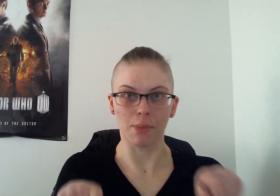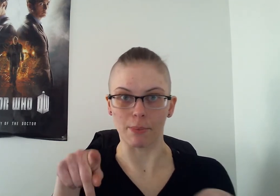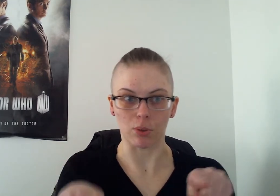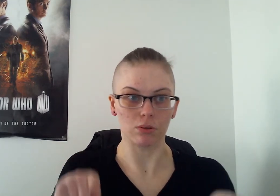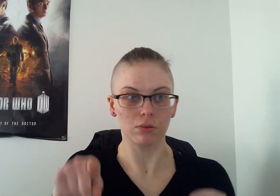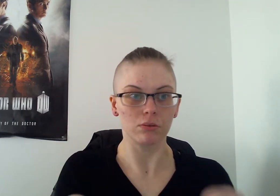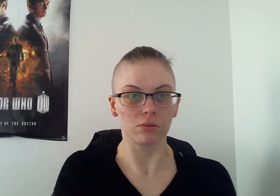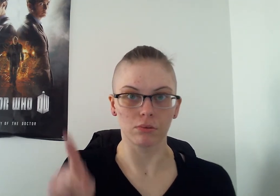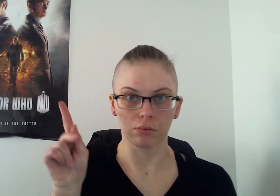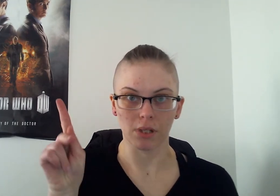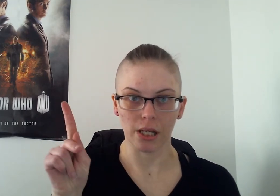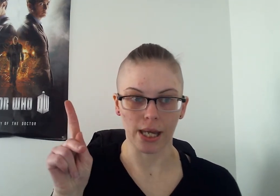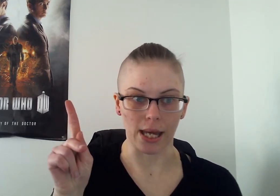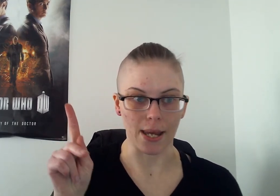people. Okay.